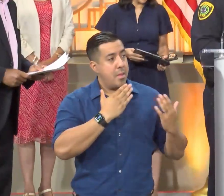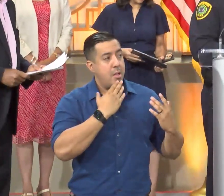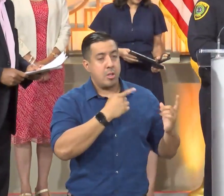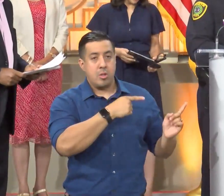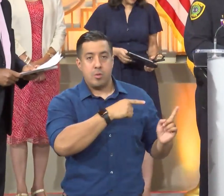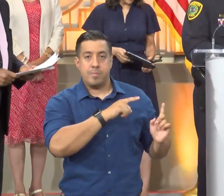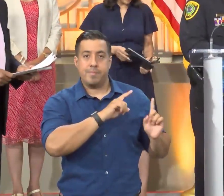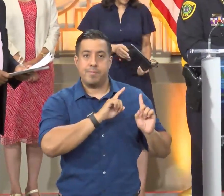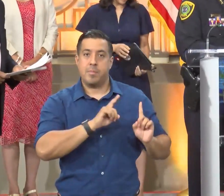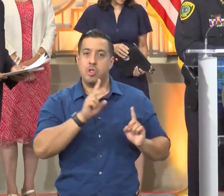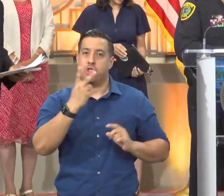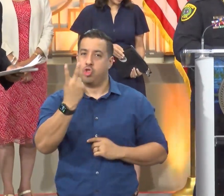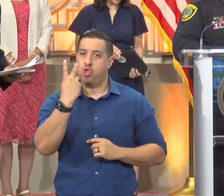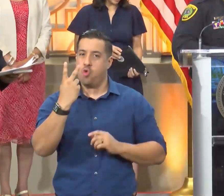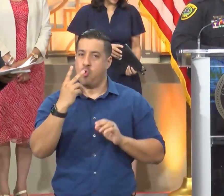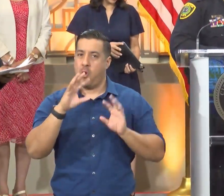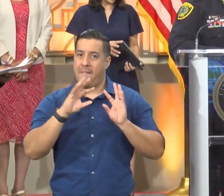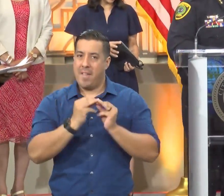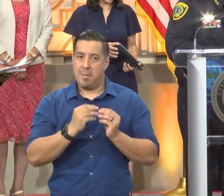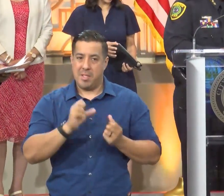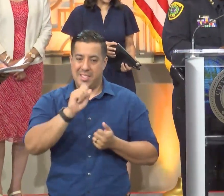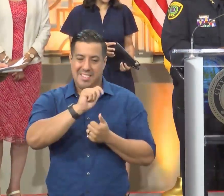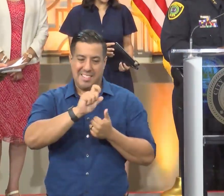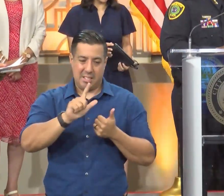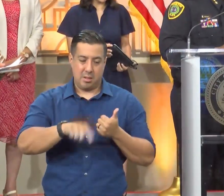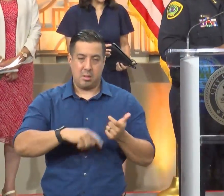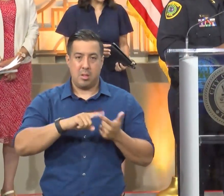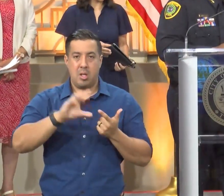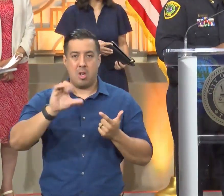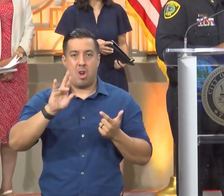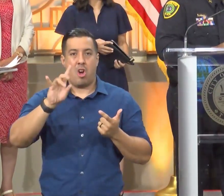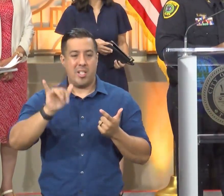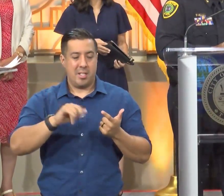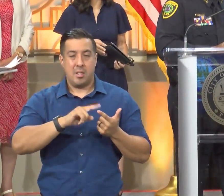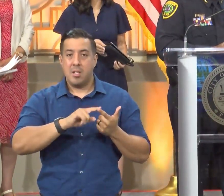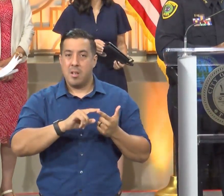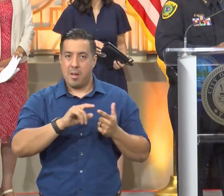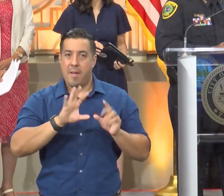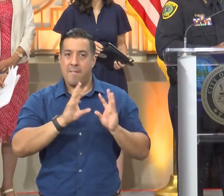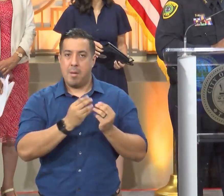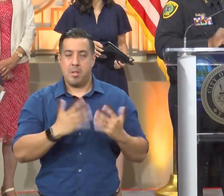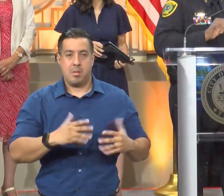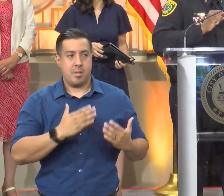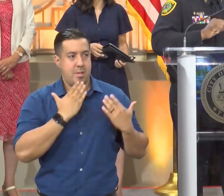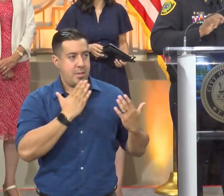with us. Two families, the Steele family and the Carheat family. Thank y'all for being here.